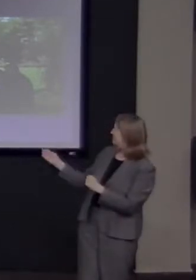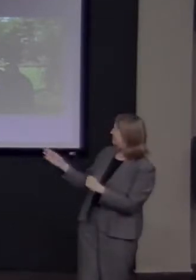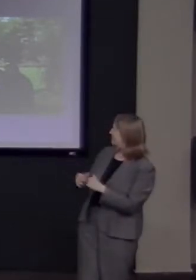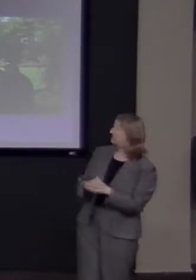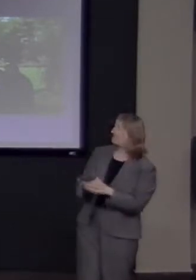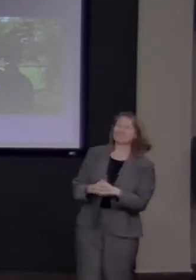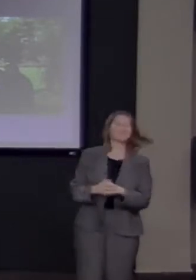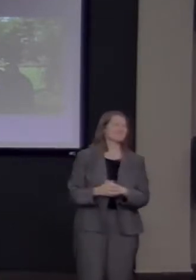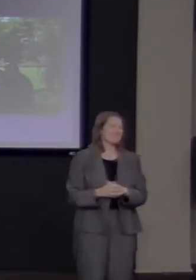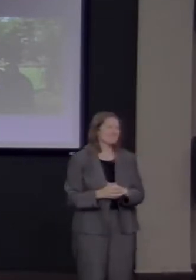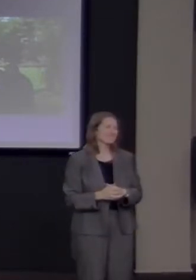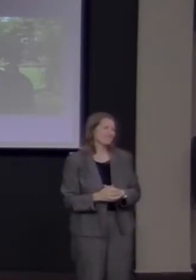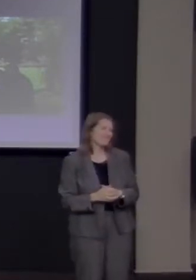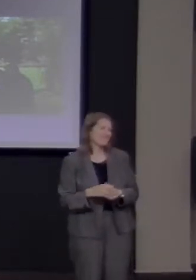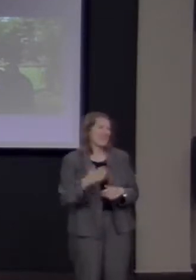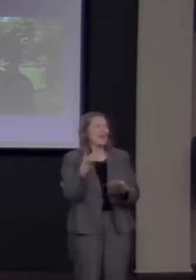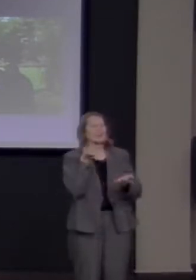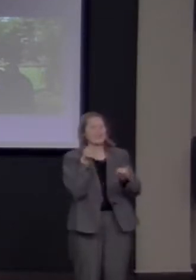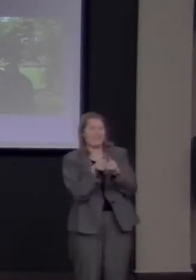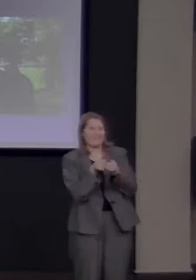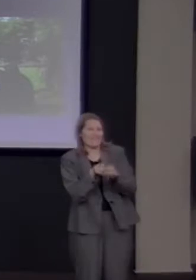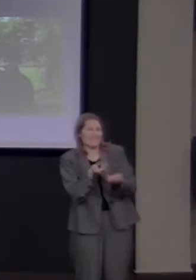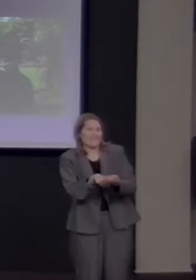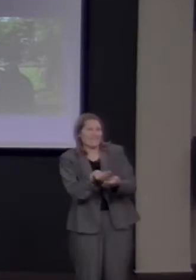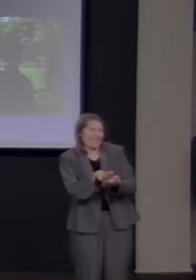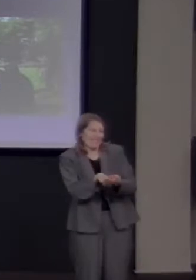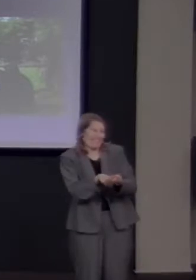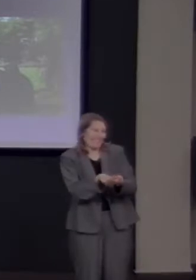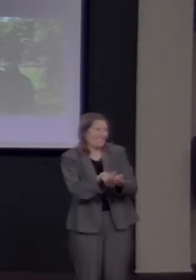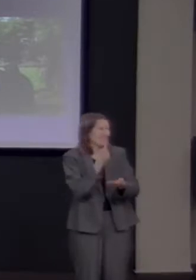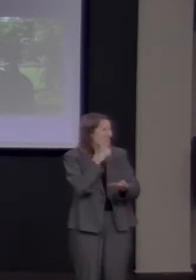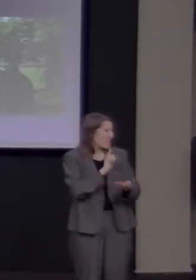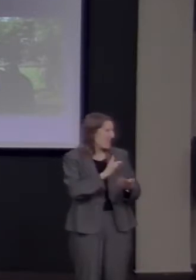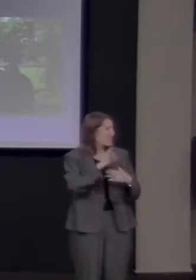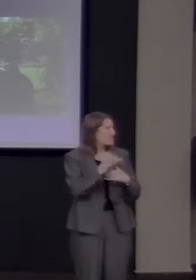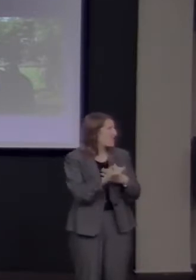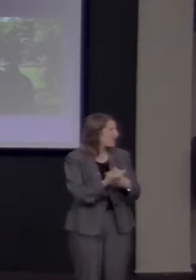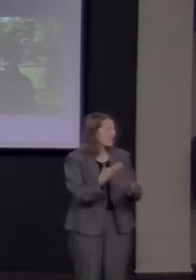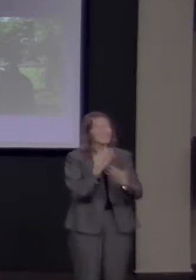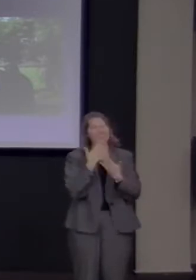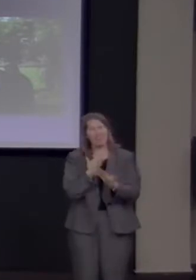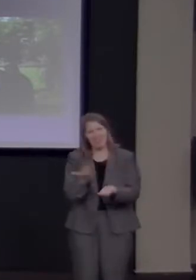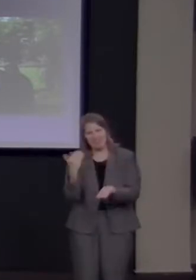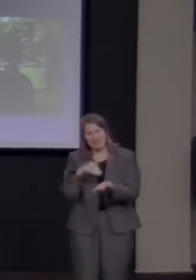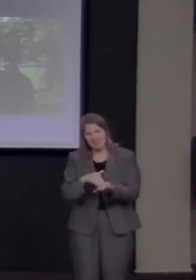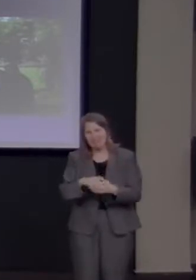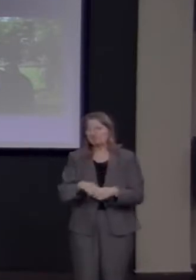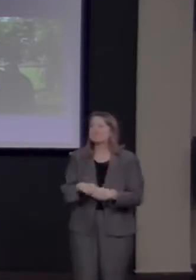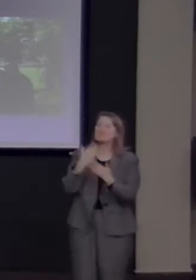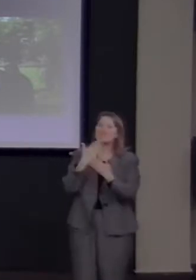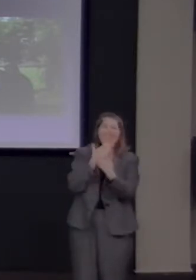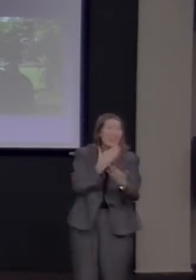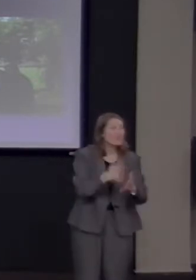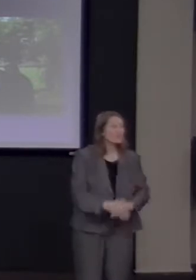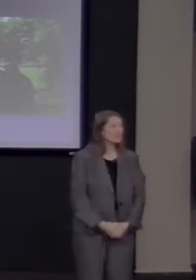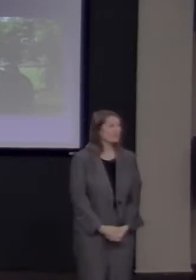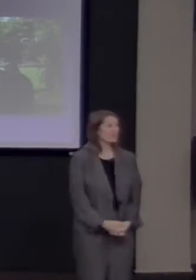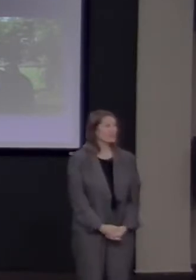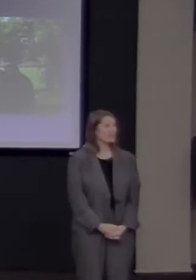course the various funding agencies that generously supported our research. So thank you very much.